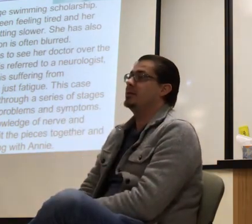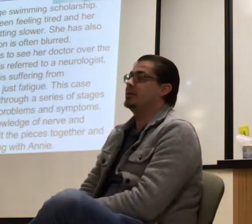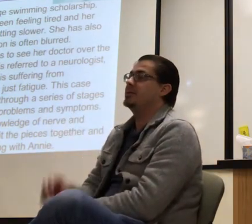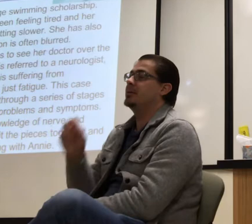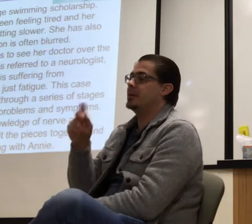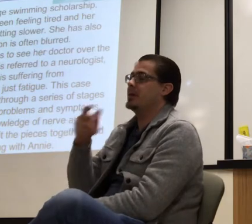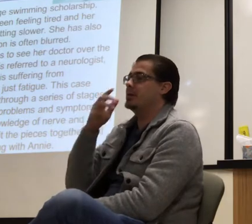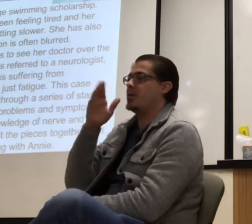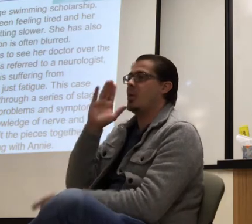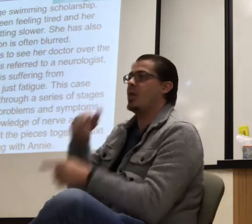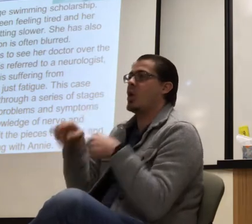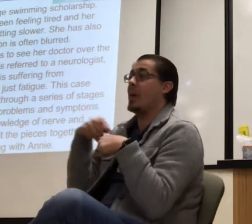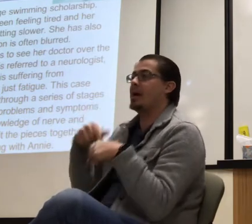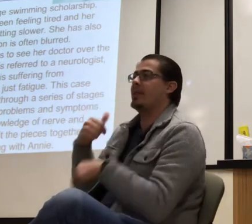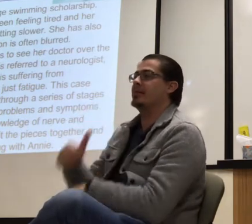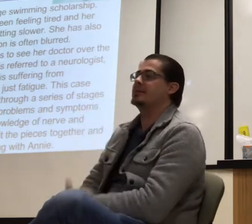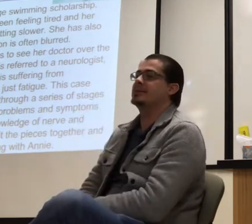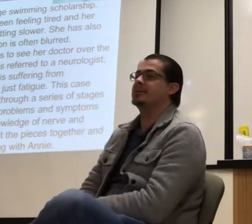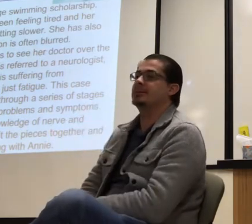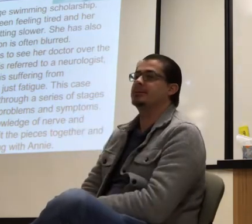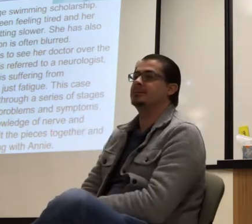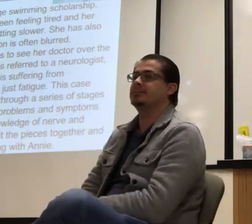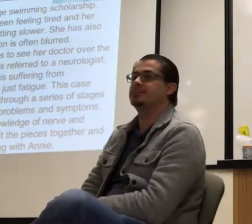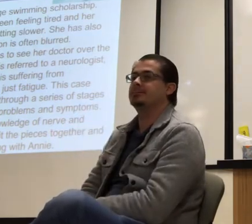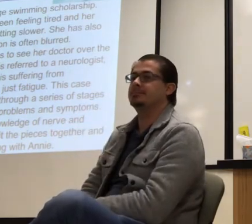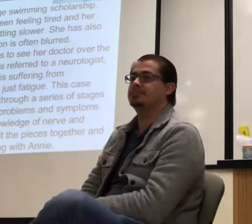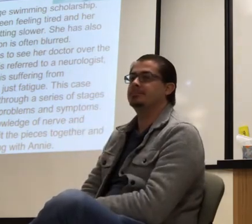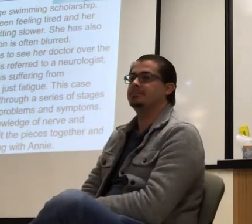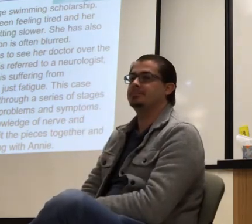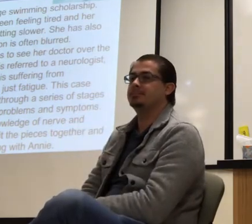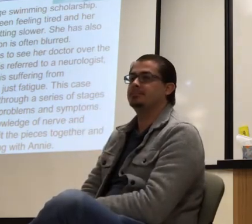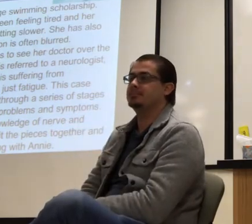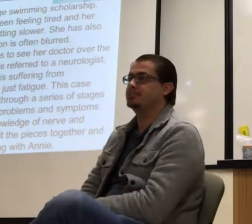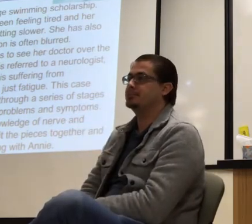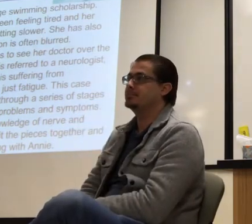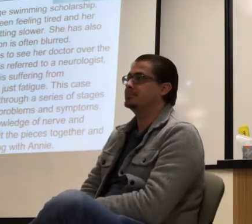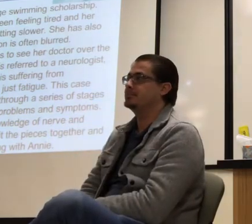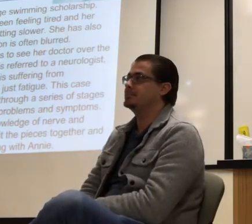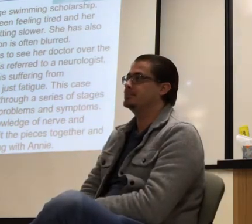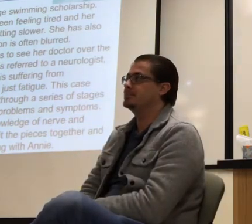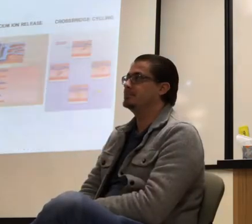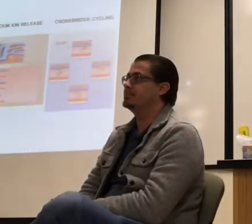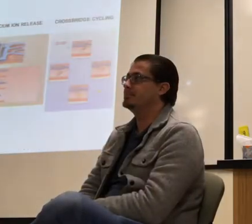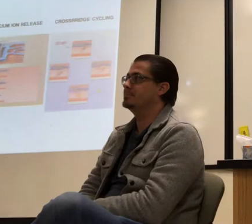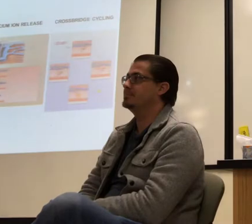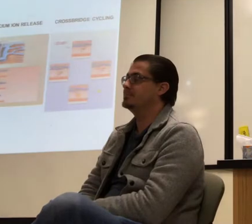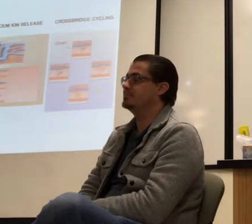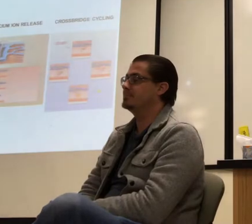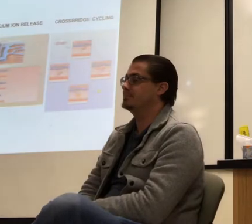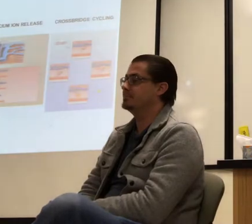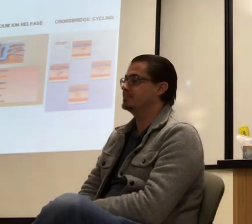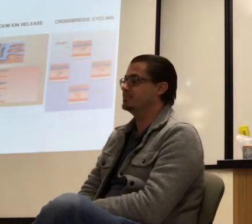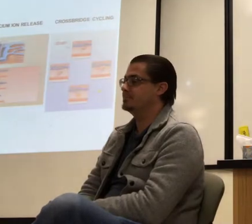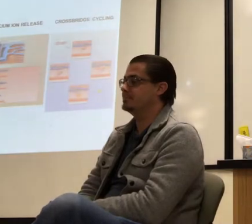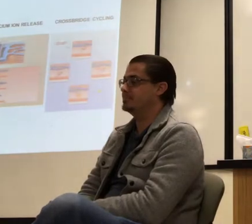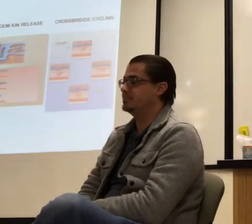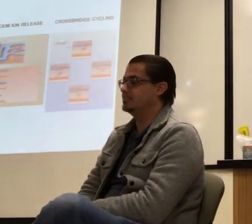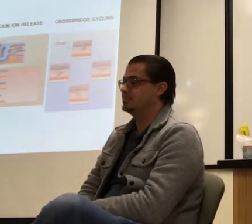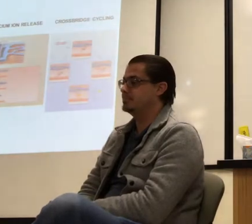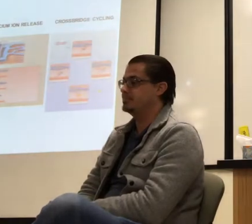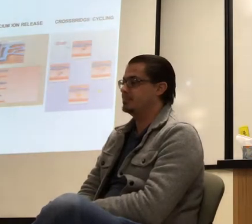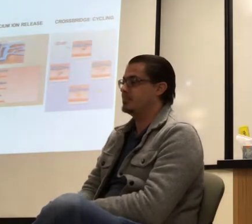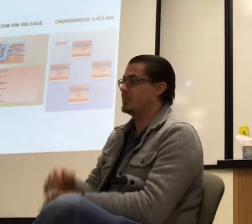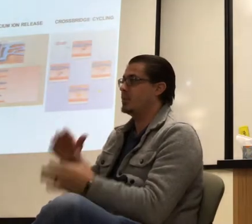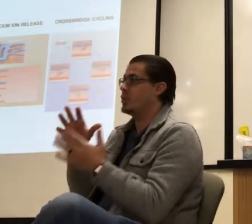Okay, so we'll get back to that. The underpinnings of this case study. What we learned